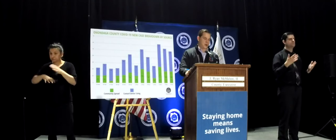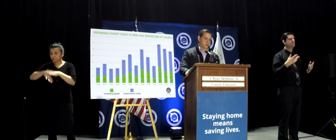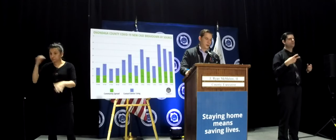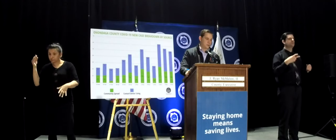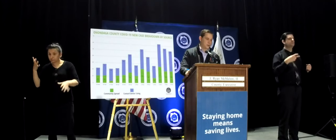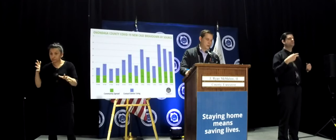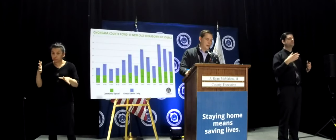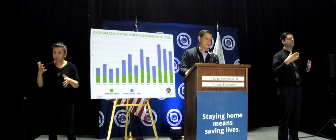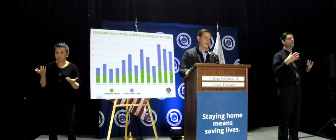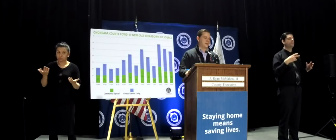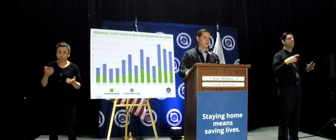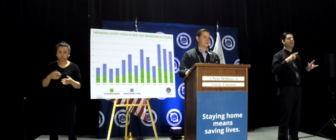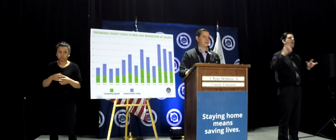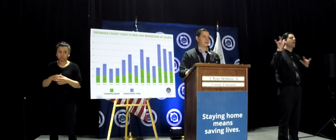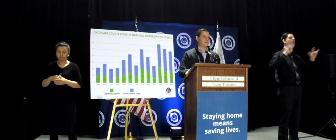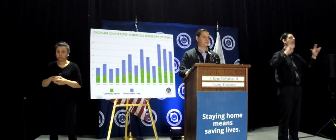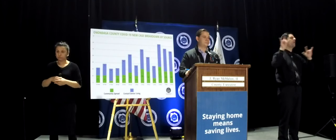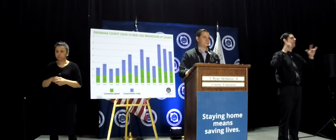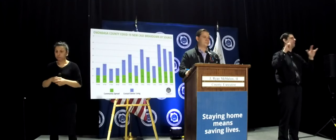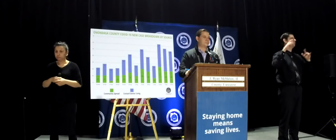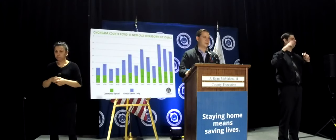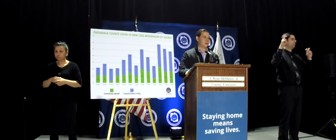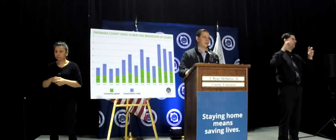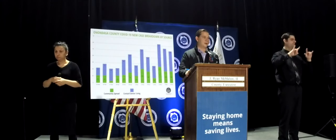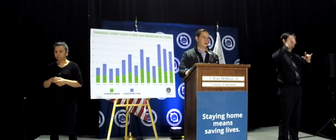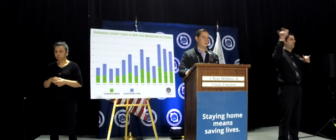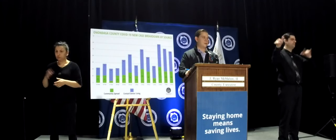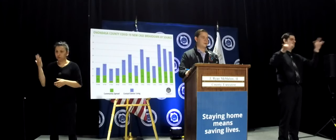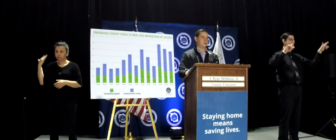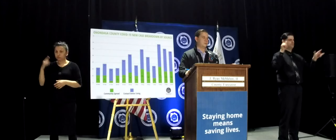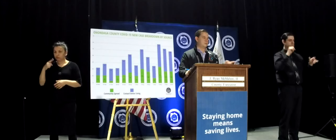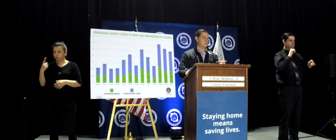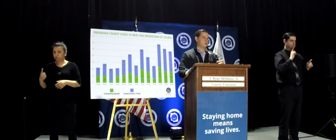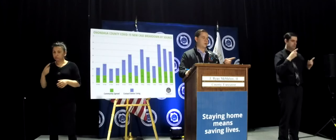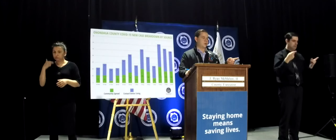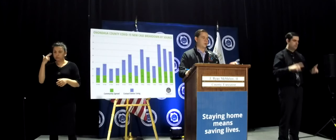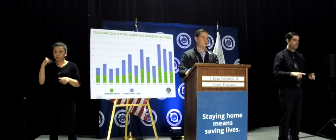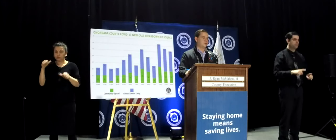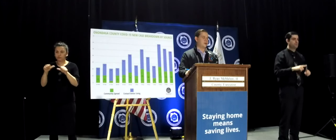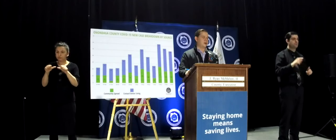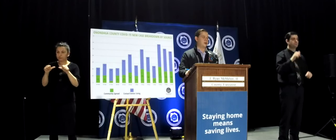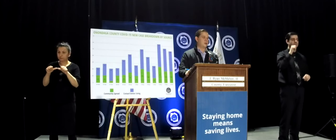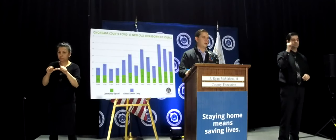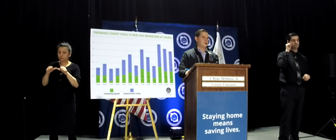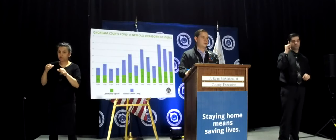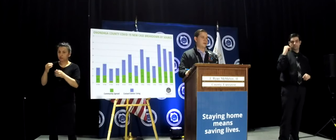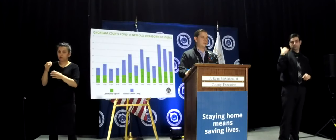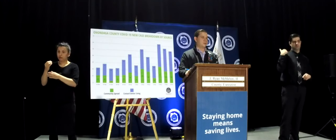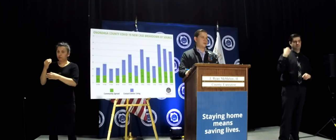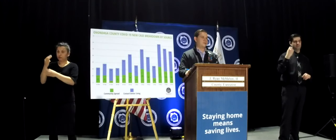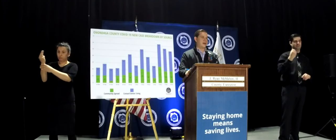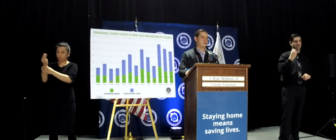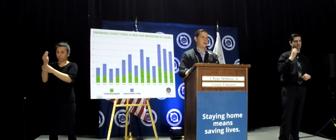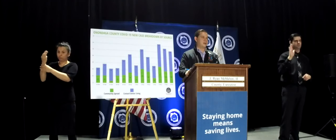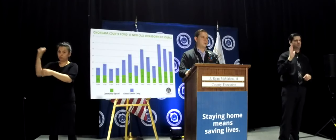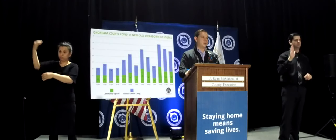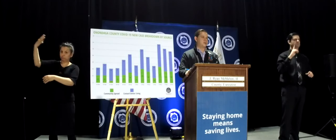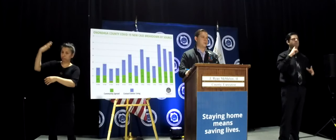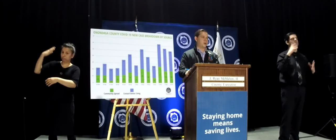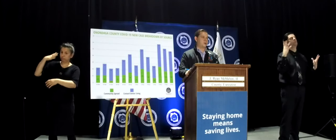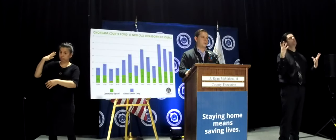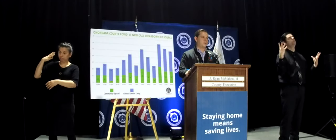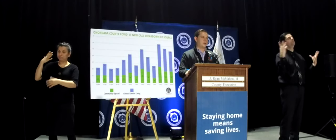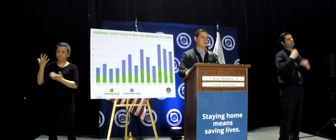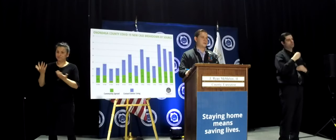remember we talked about last Saturday and Sunday, and maybe there's a correlation there. You have a 3 to 5 day